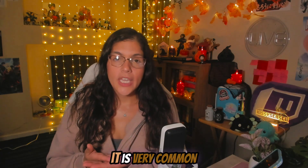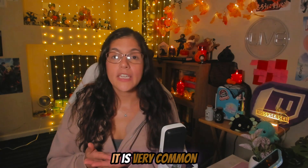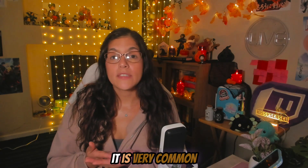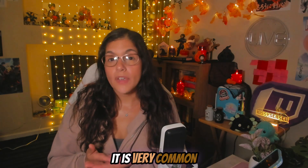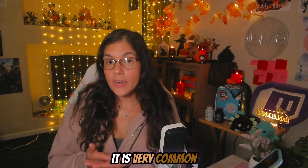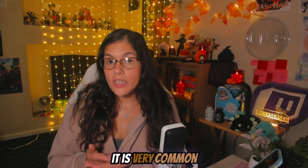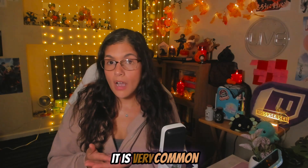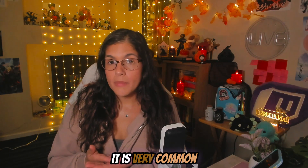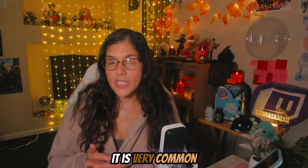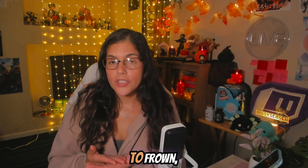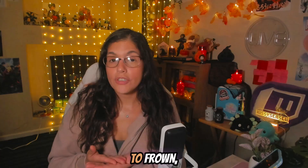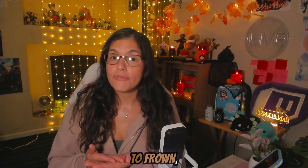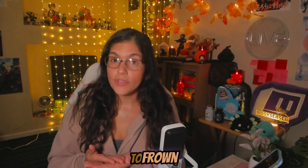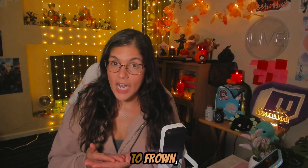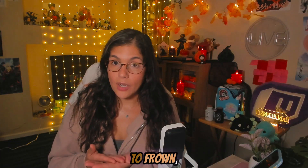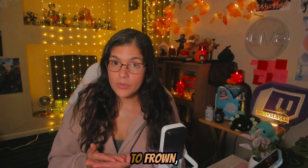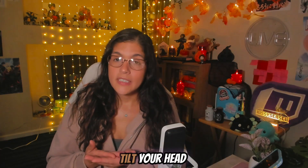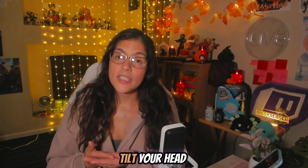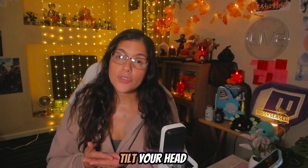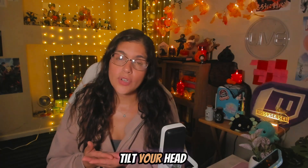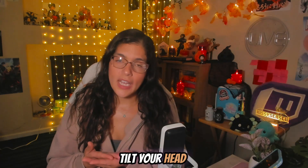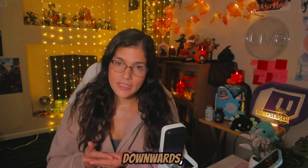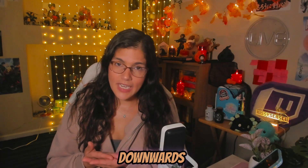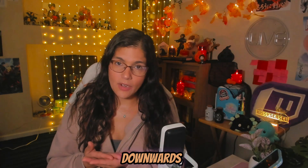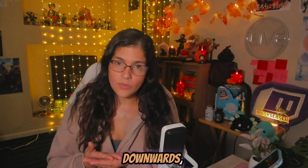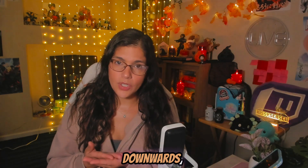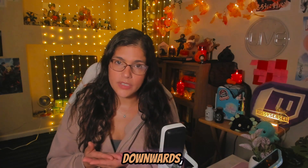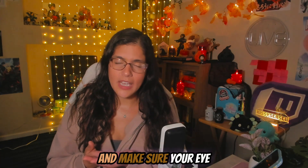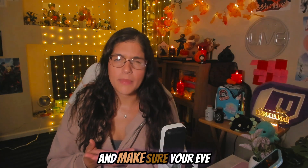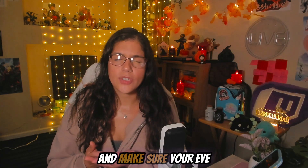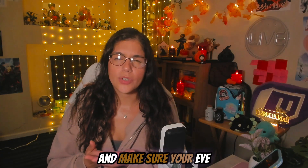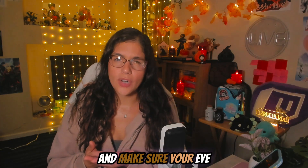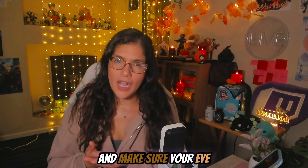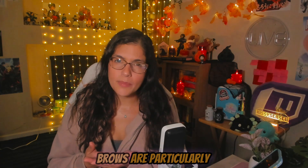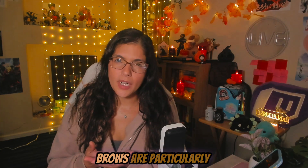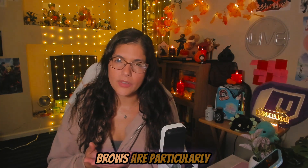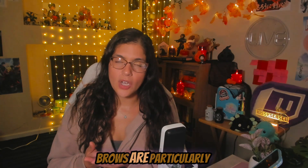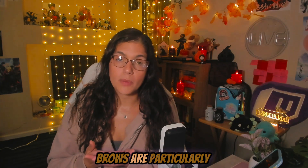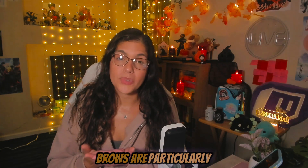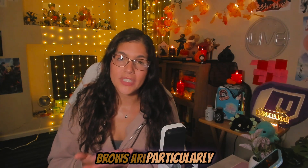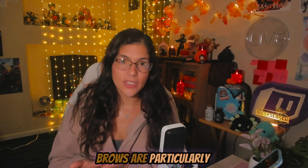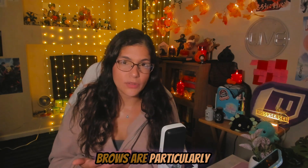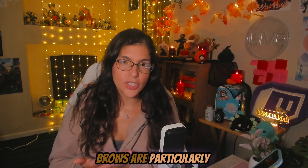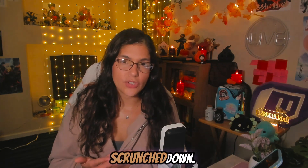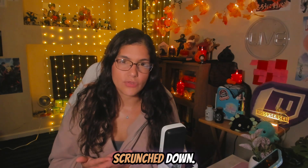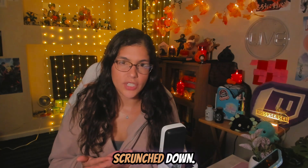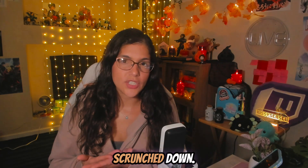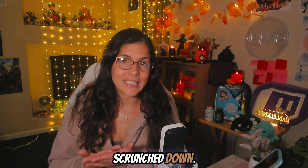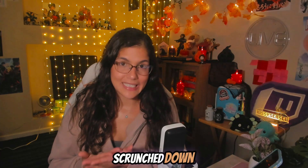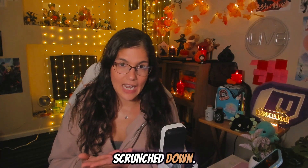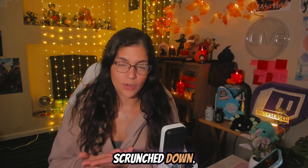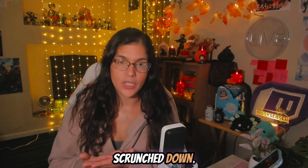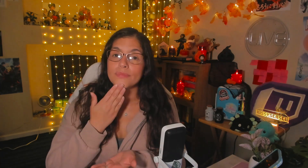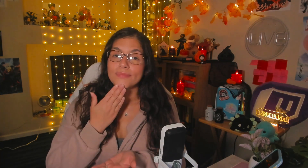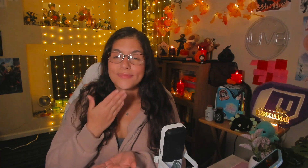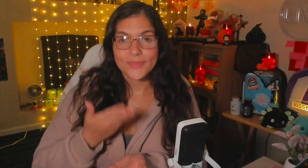is very common to frown, tilt your head downwards, and make sure your eyebrows are particularly scrunched down.